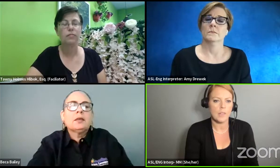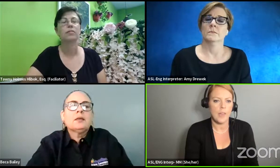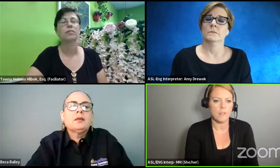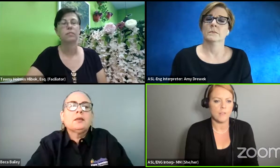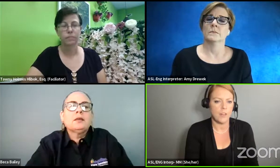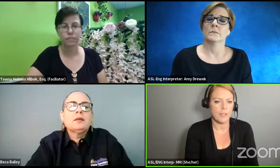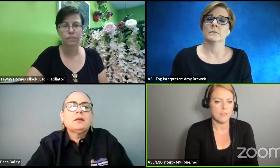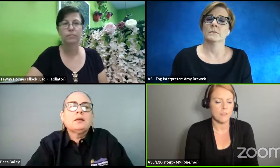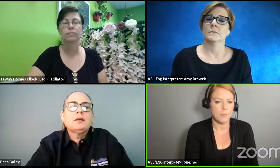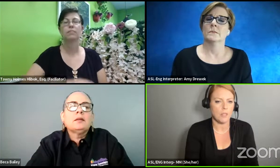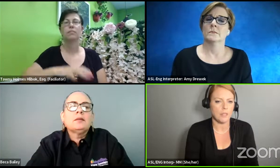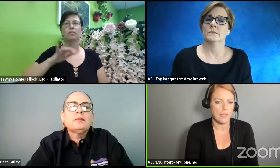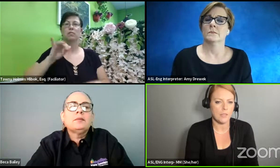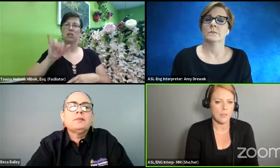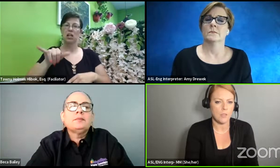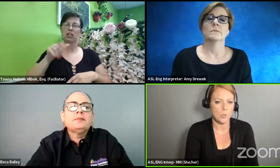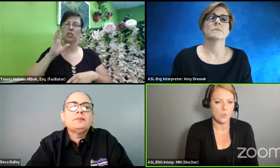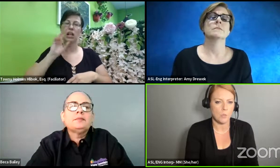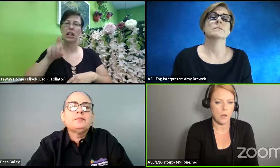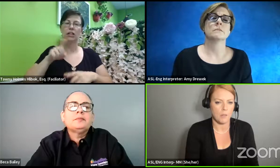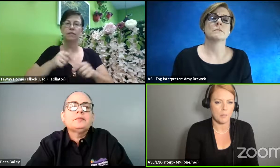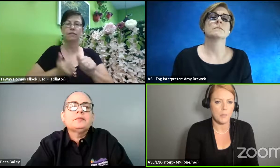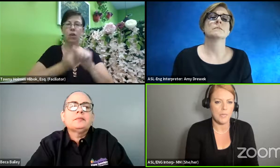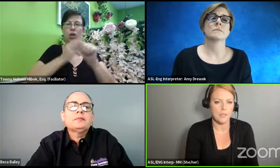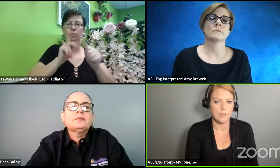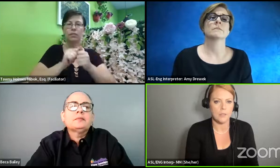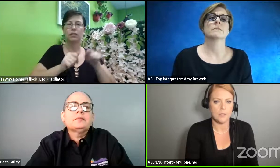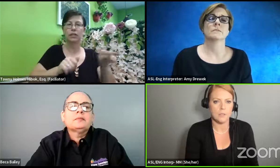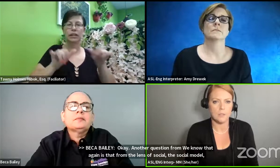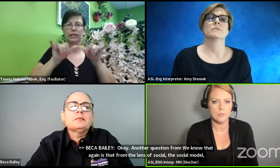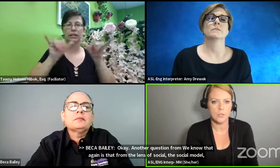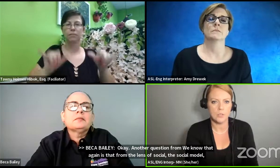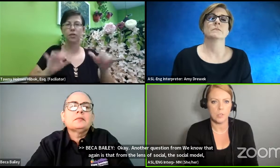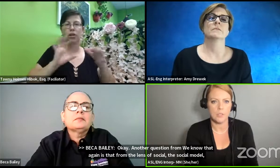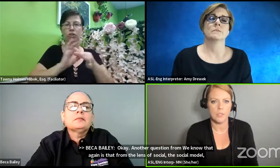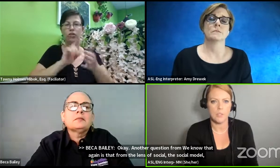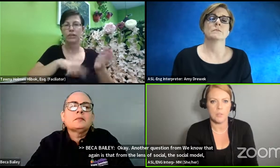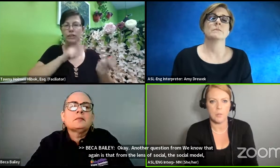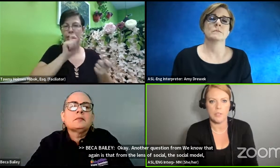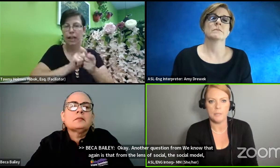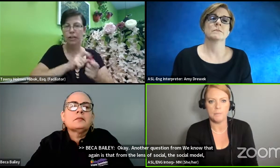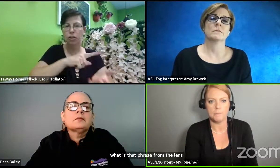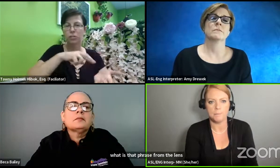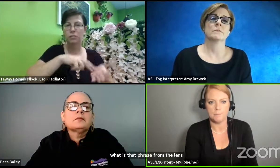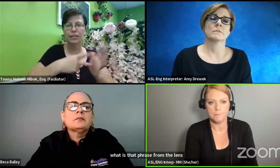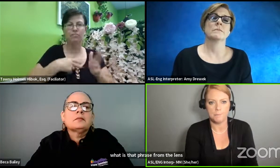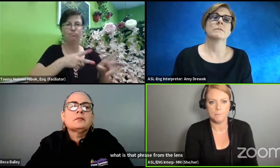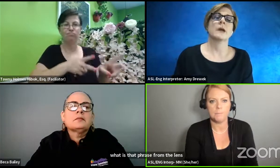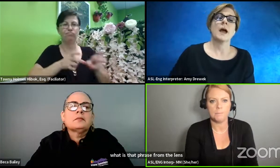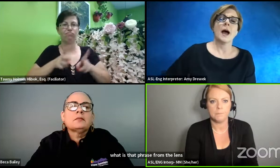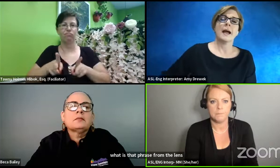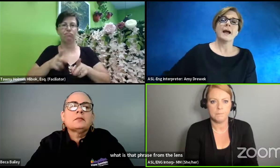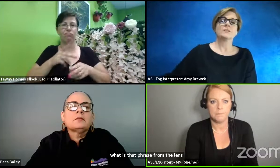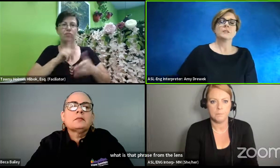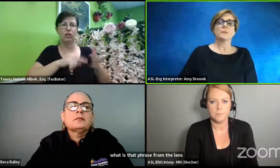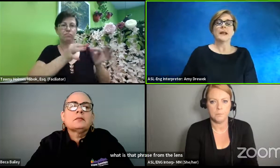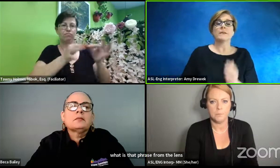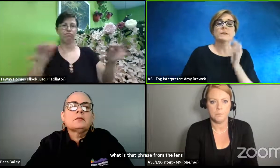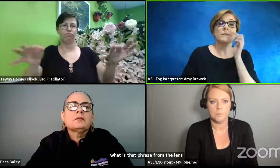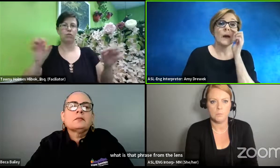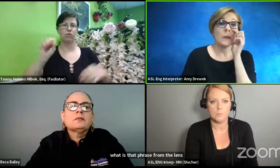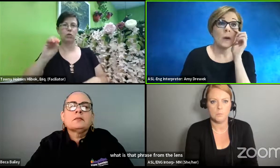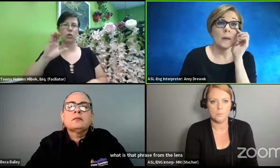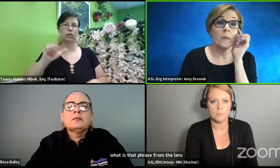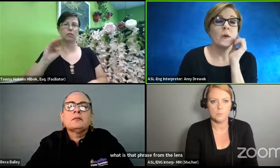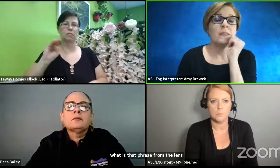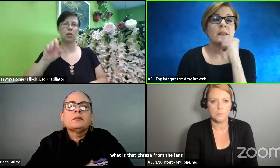what does that phrase "from the lens of the social model" mean in terms of the deaf community? I actually would